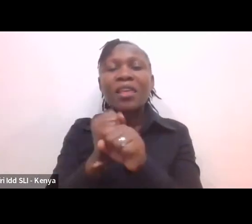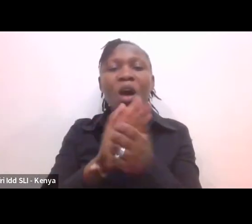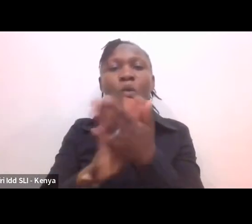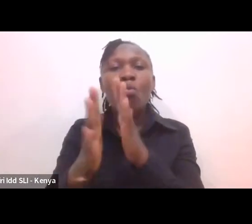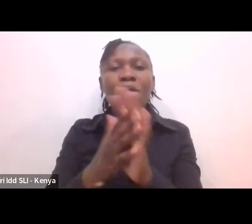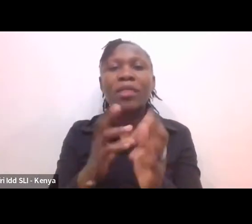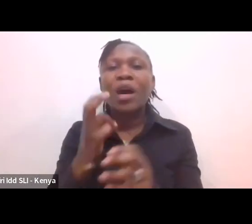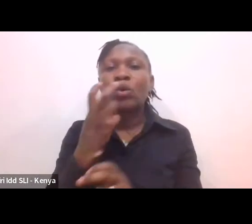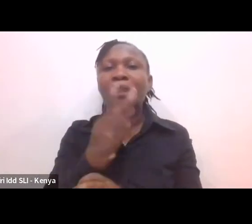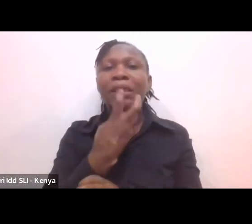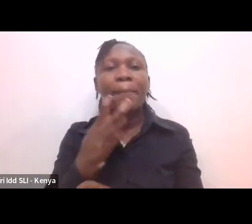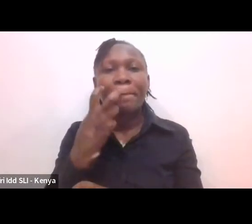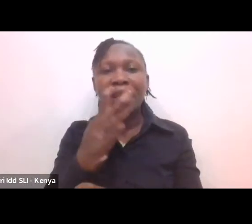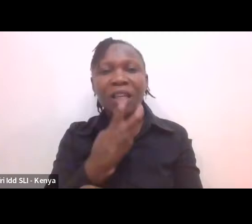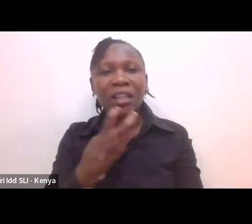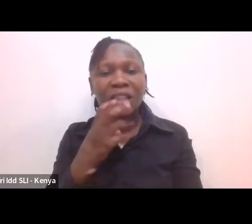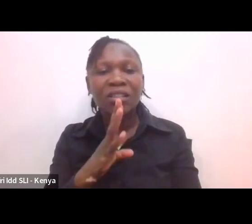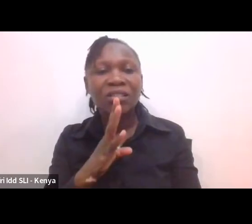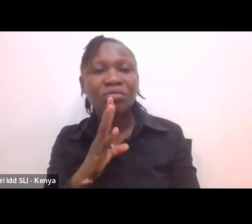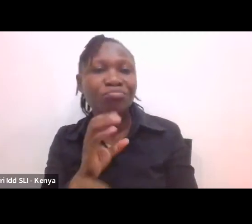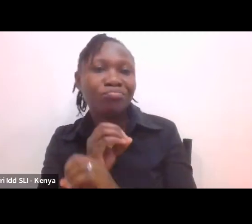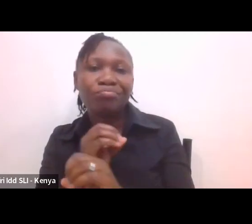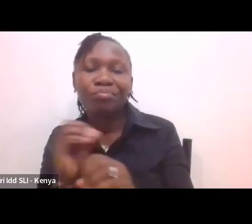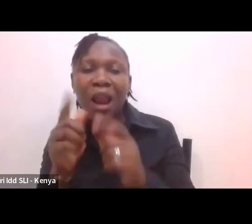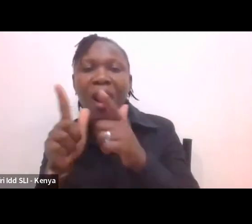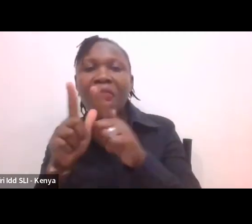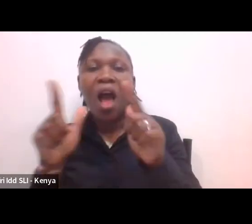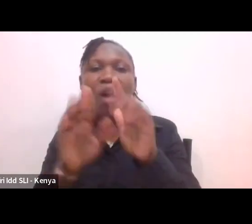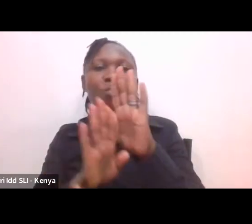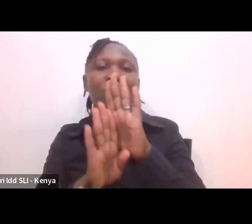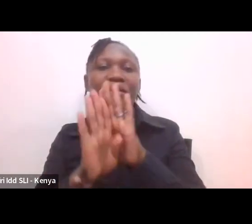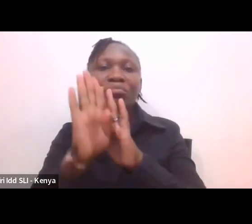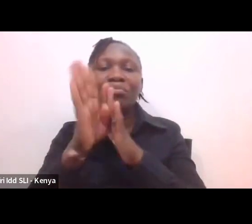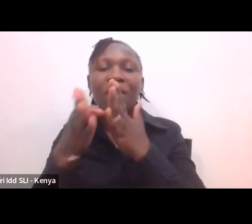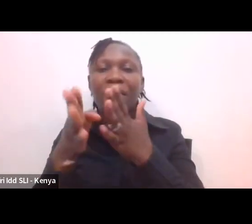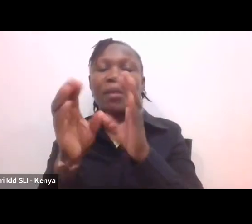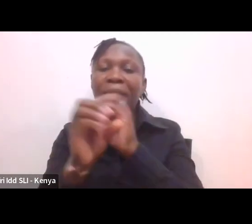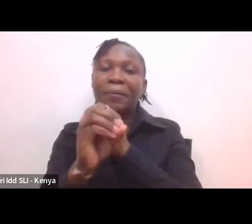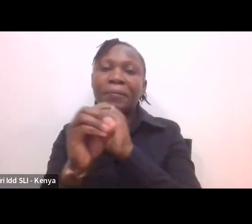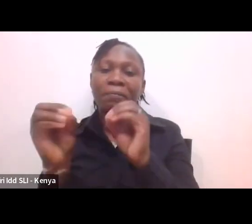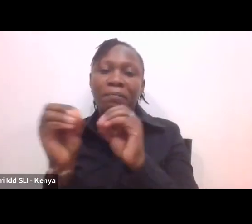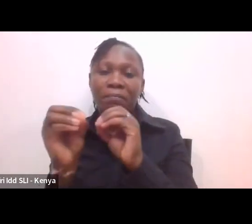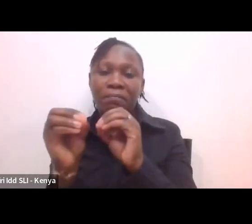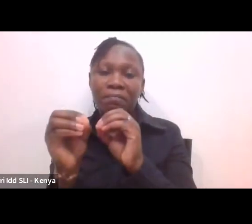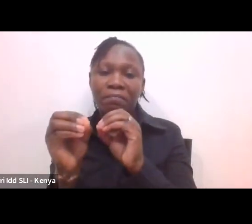language, and communication development. So there's an ever-increasing pipeline.